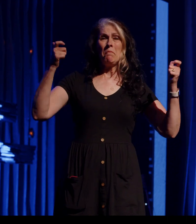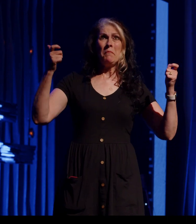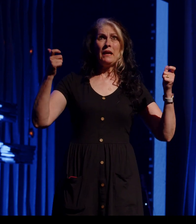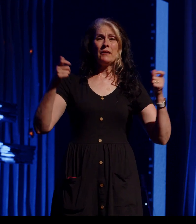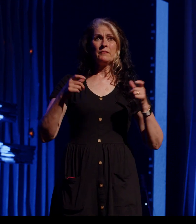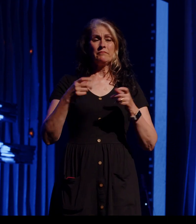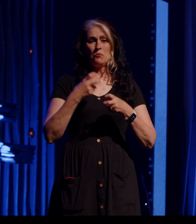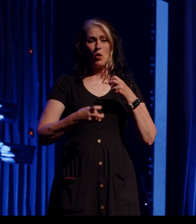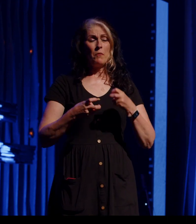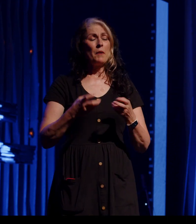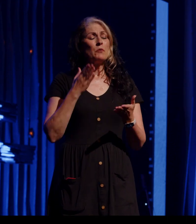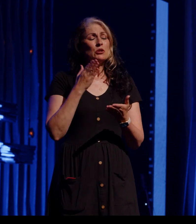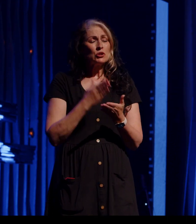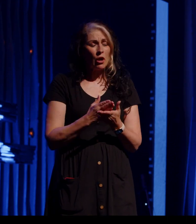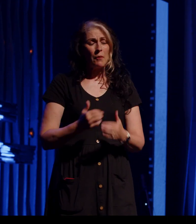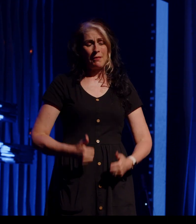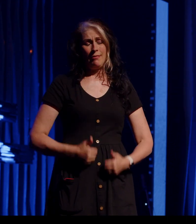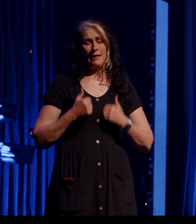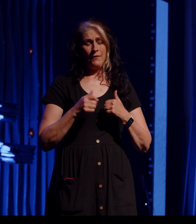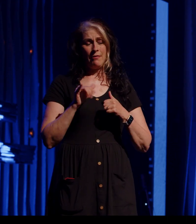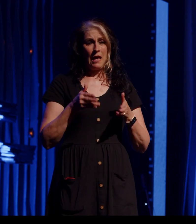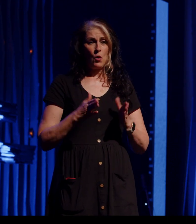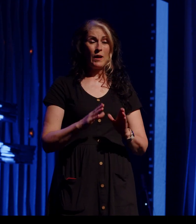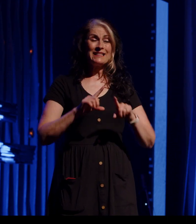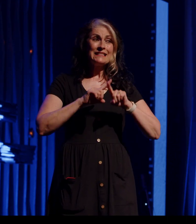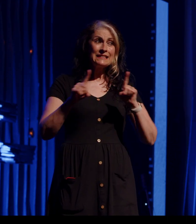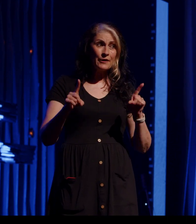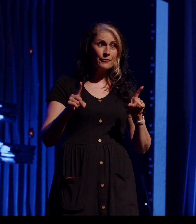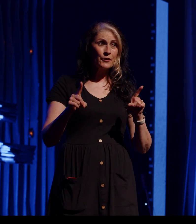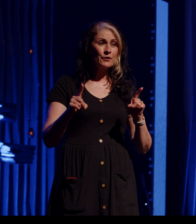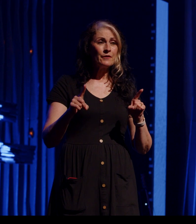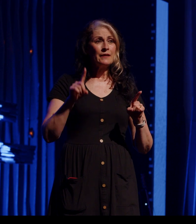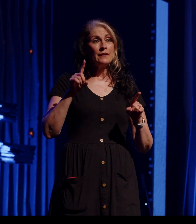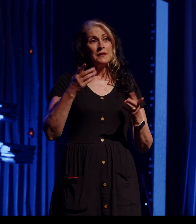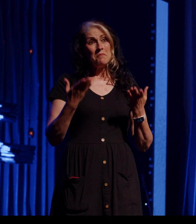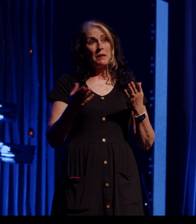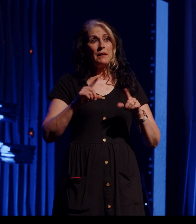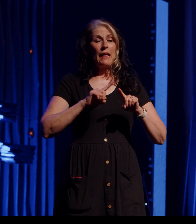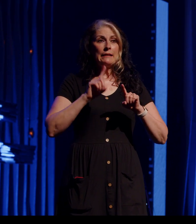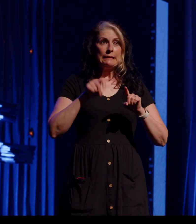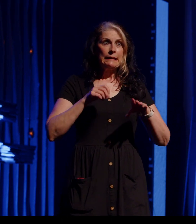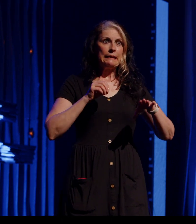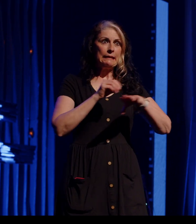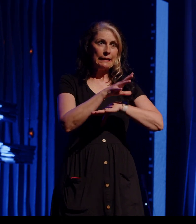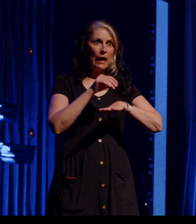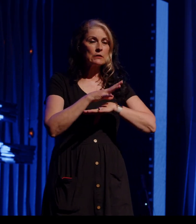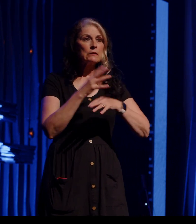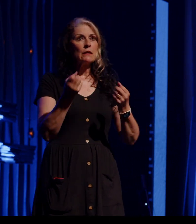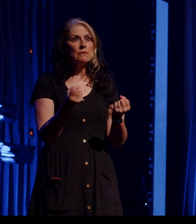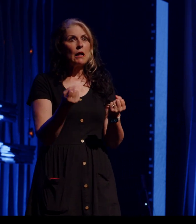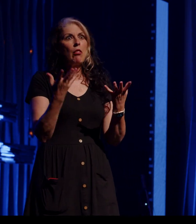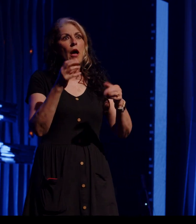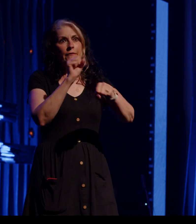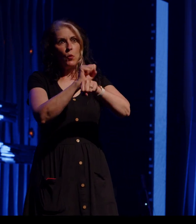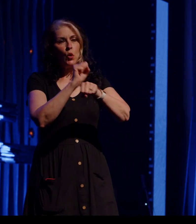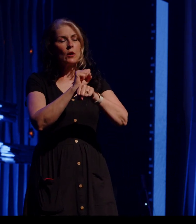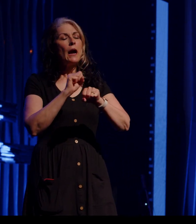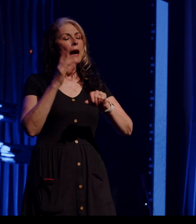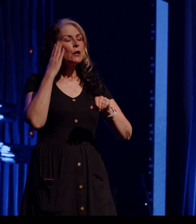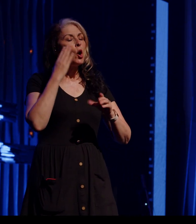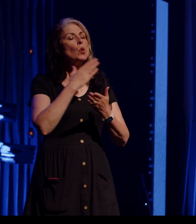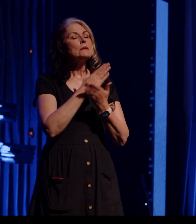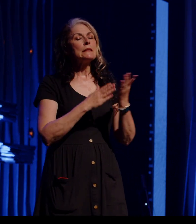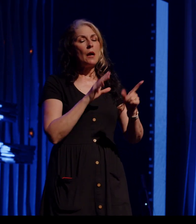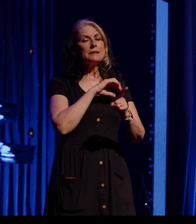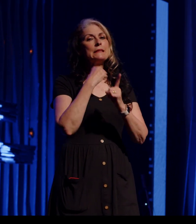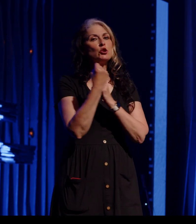to live like this anymore. I know it's different than some things that really need counseling and a lot of work, and I know there's some of those situations